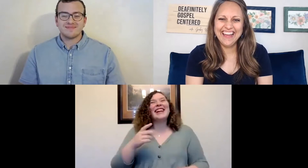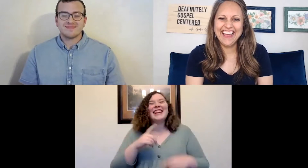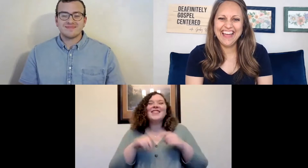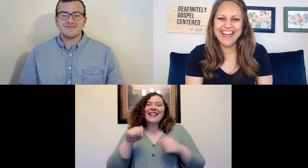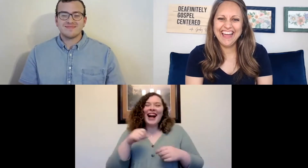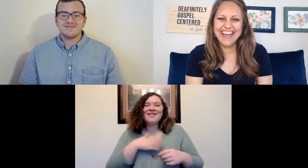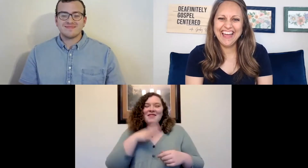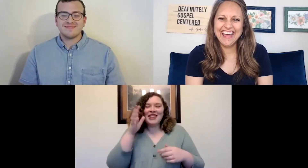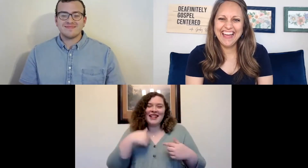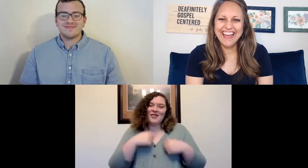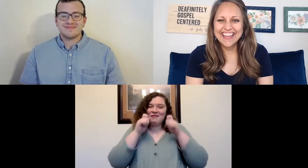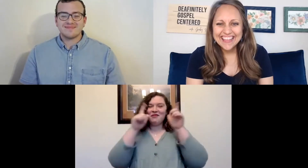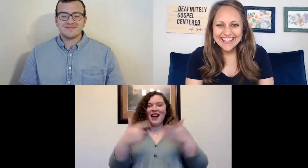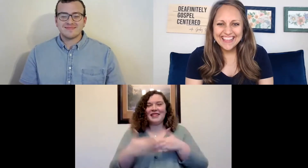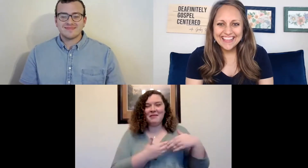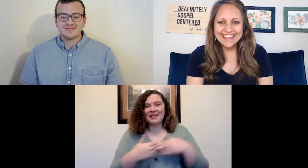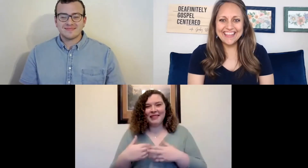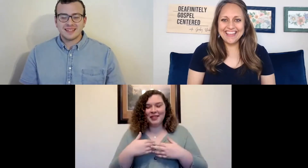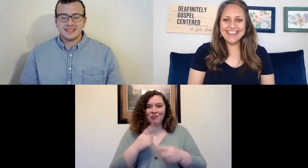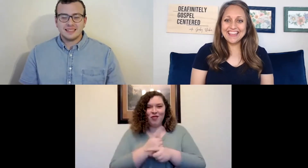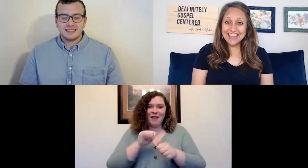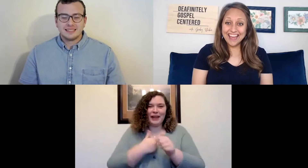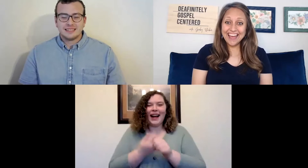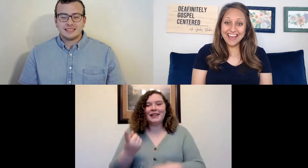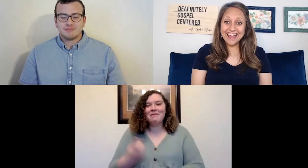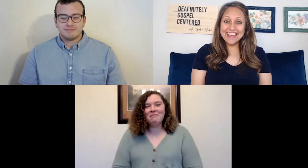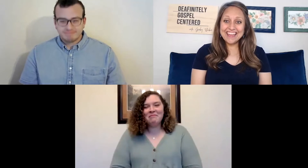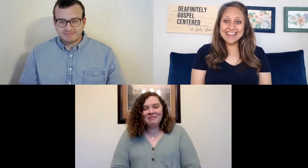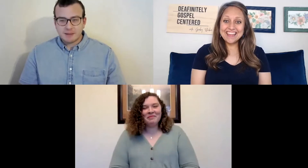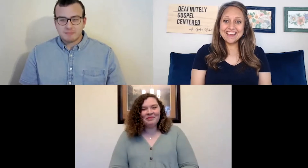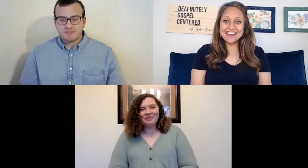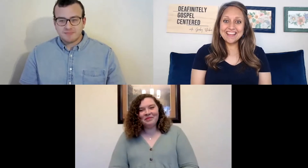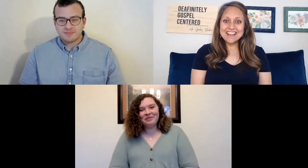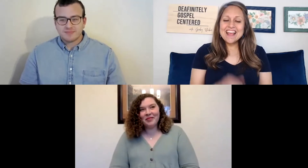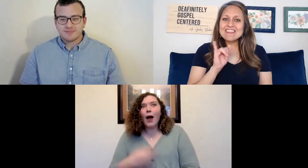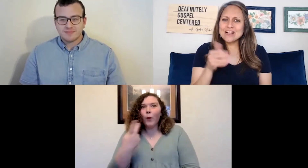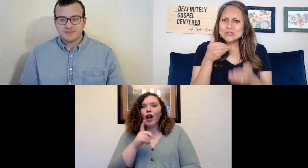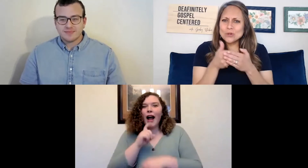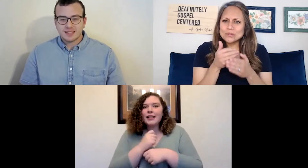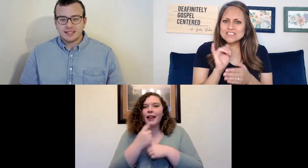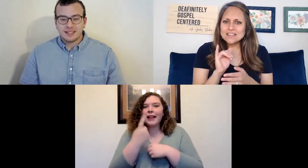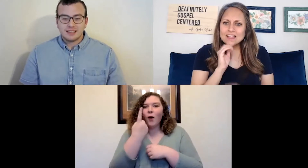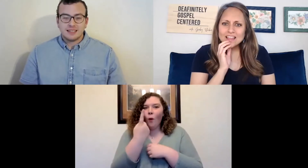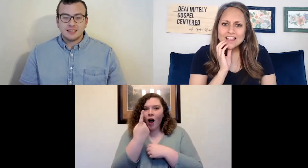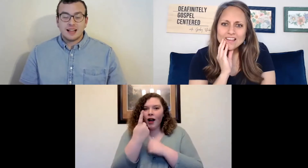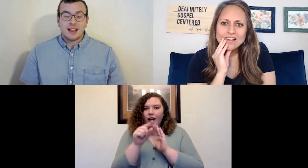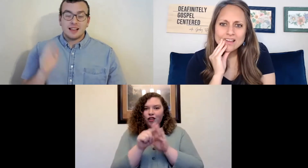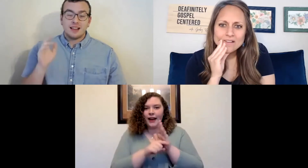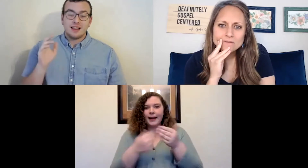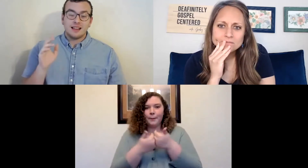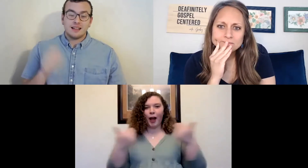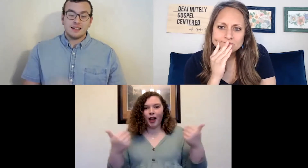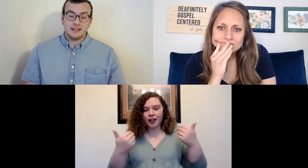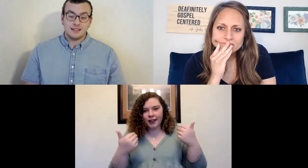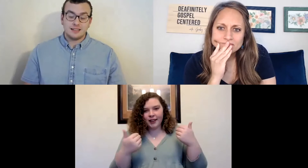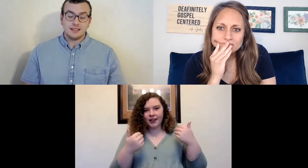child. Maybe TMI there, but I was a surprise baby, so I came right behind him. That's so close, yeah. Yeah,